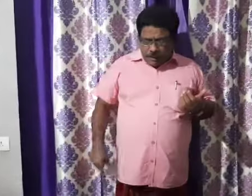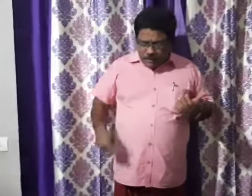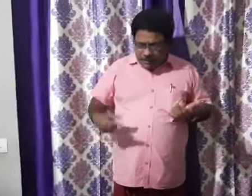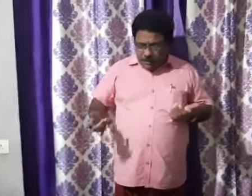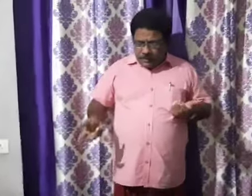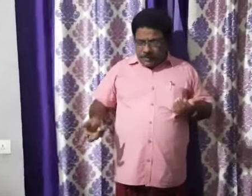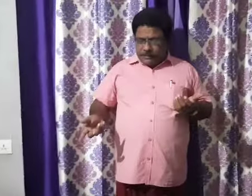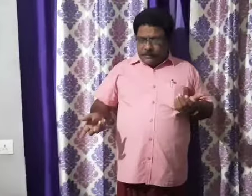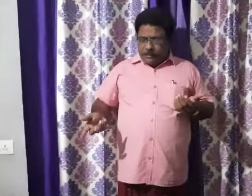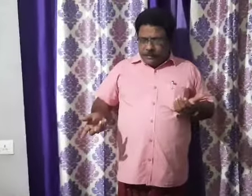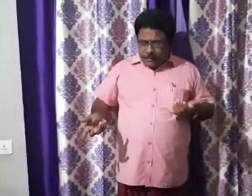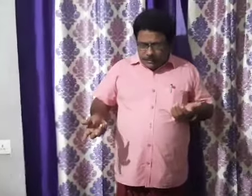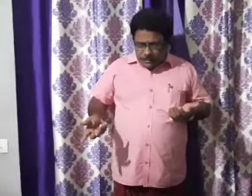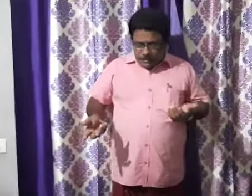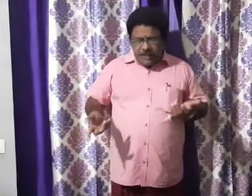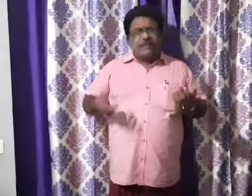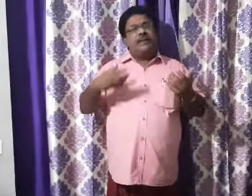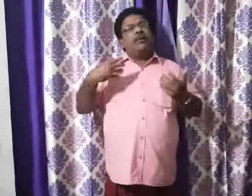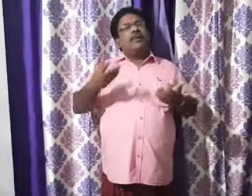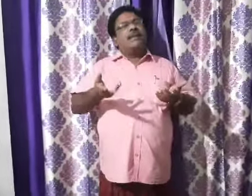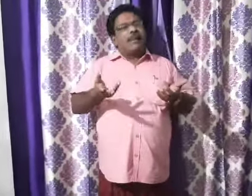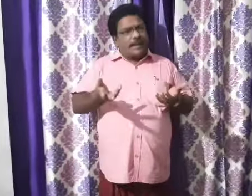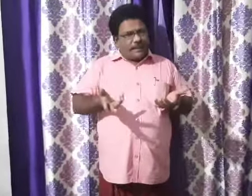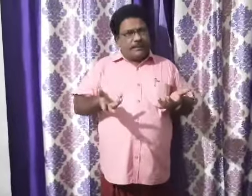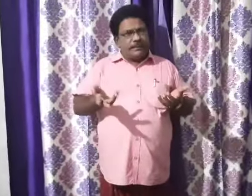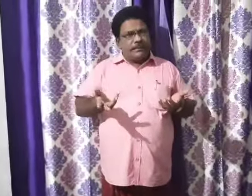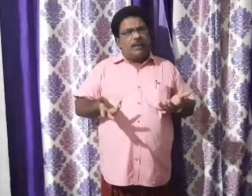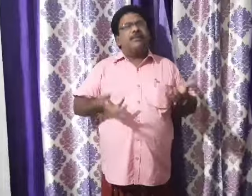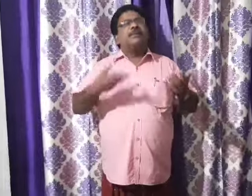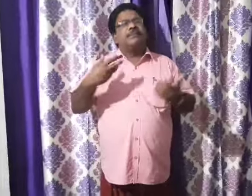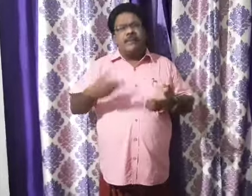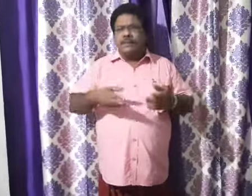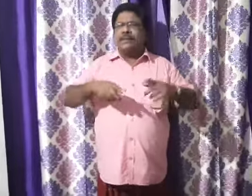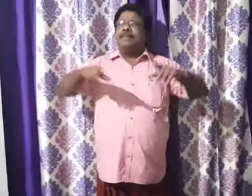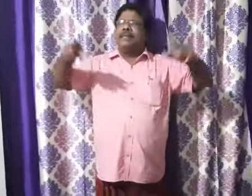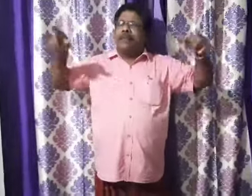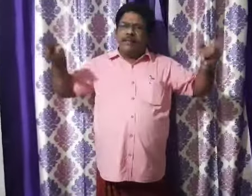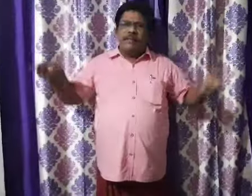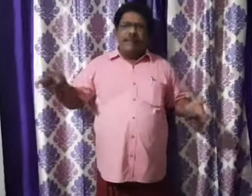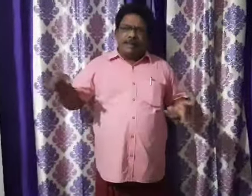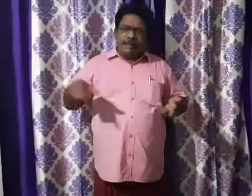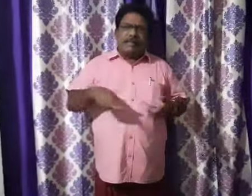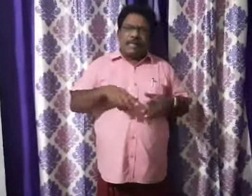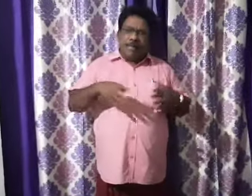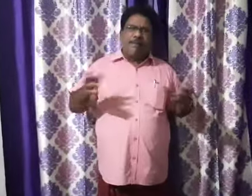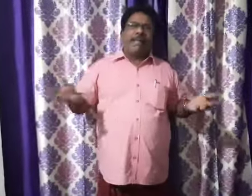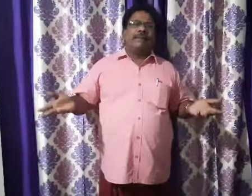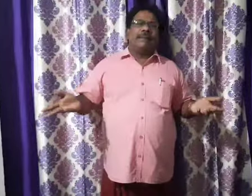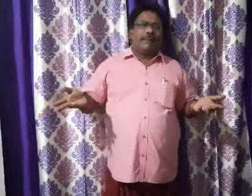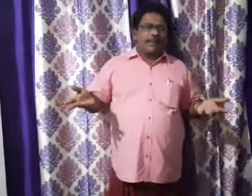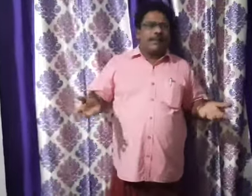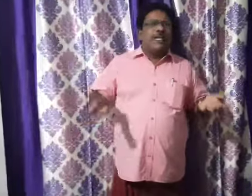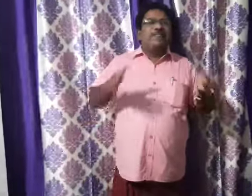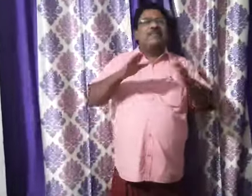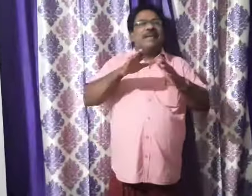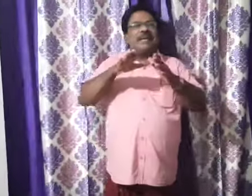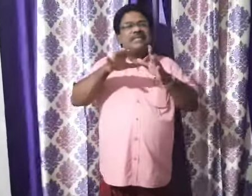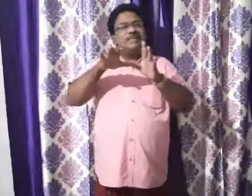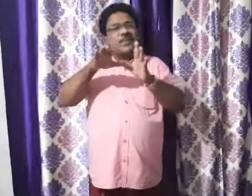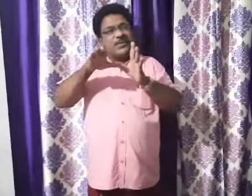again, we know that if the local bank, or we know that many villages, Grameen banks are there. If the banks